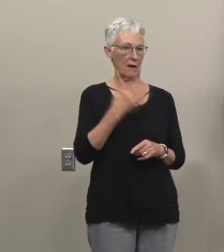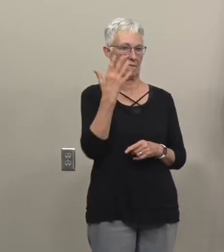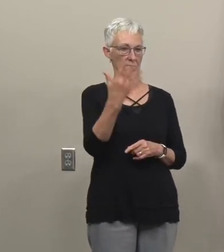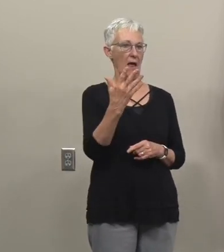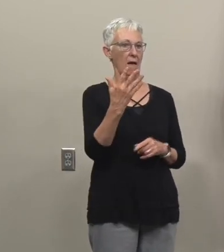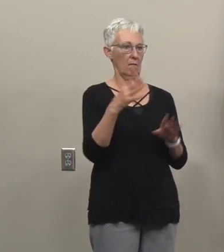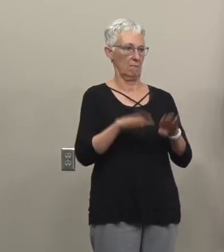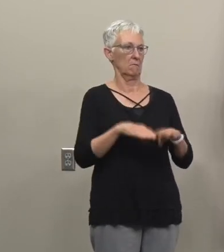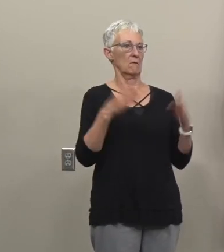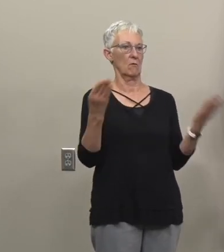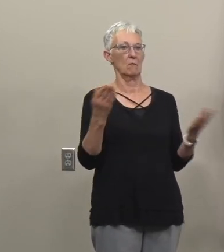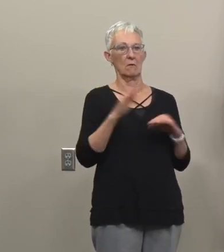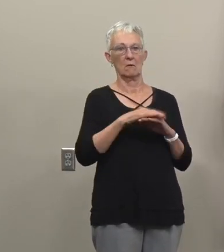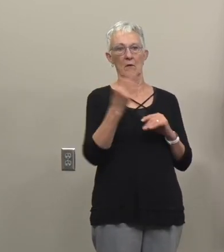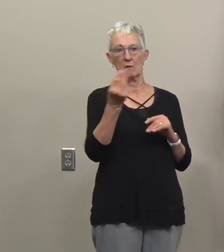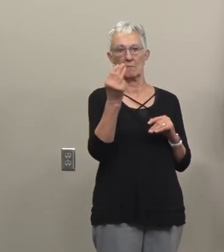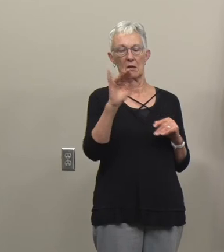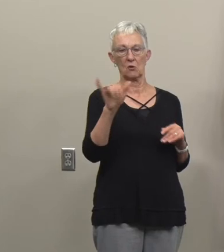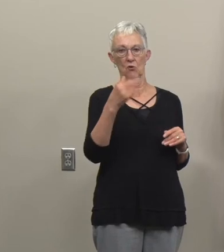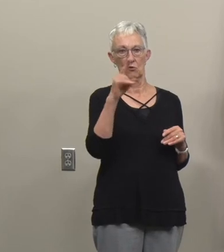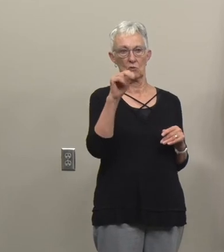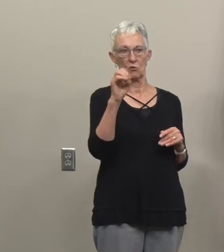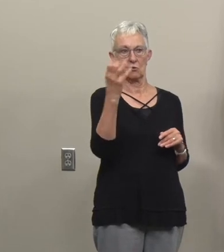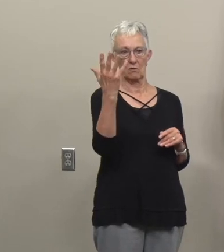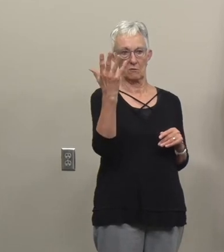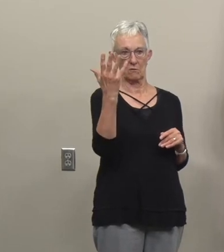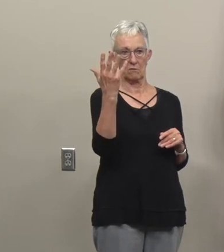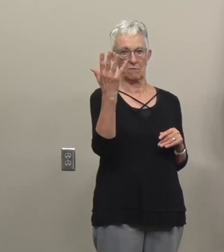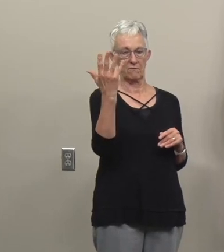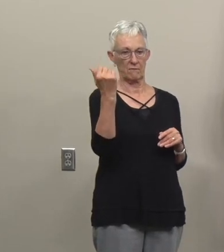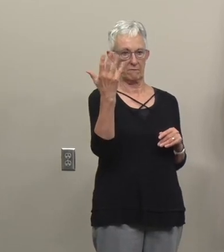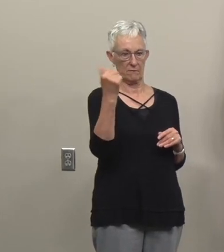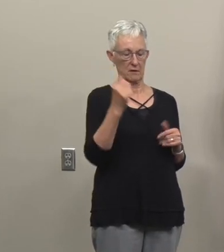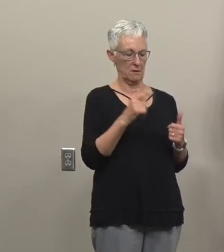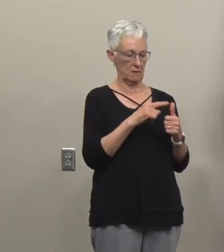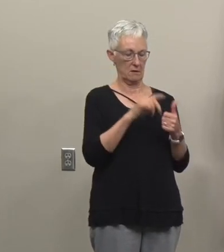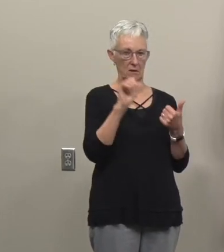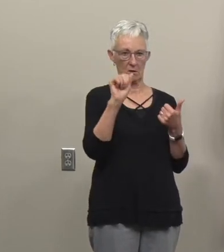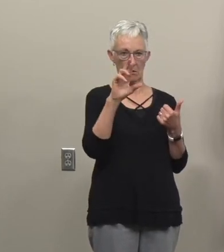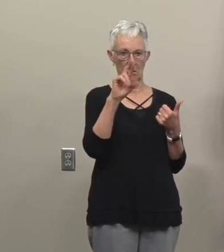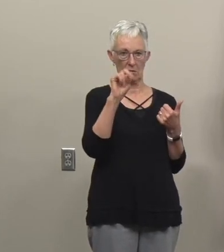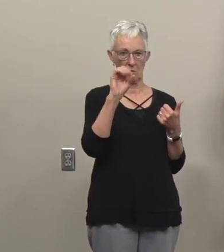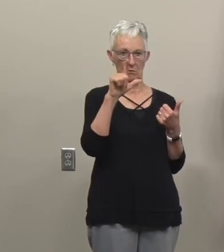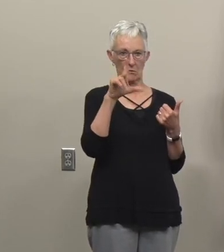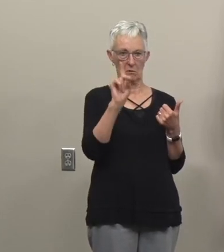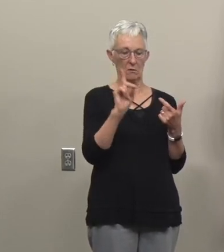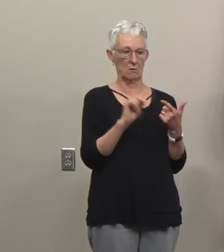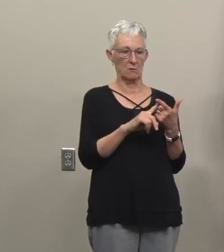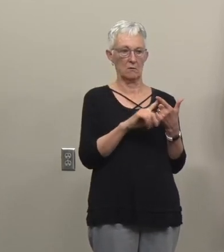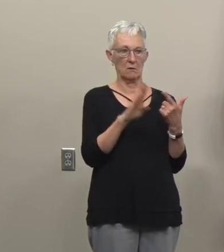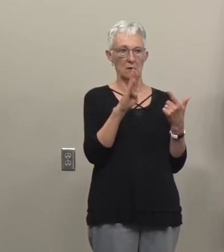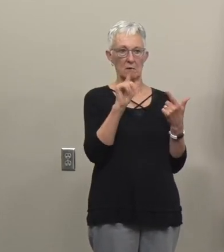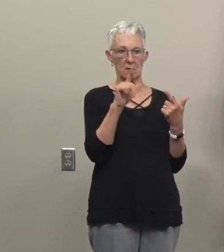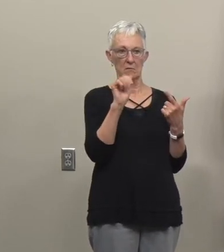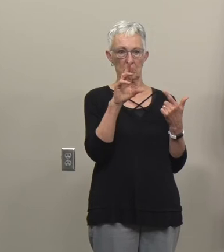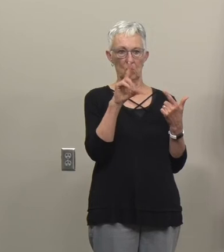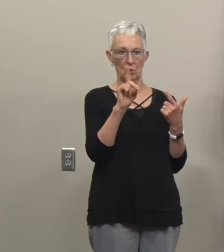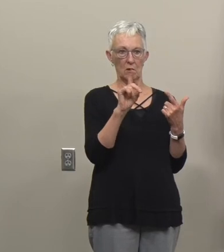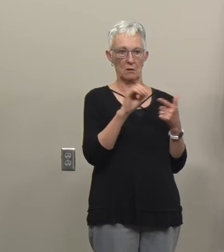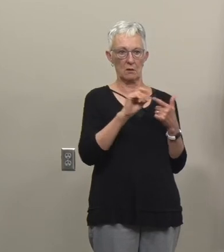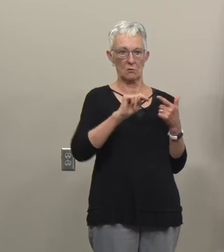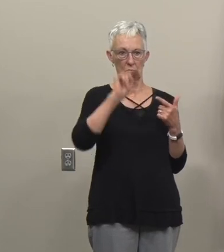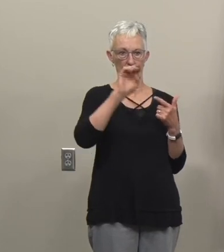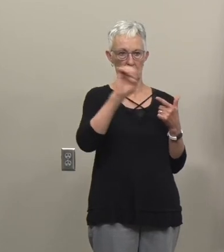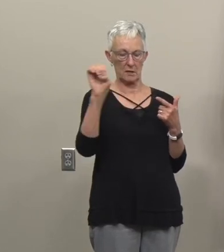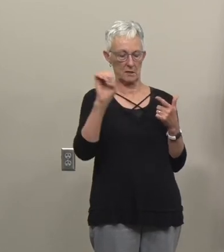Monday, June 15th. The pools that will be open this summer are Arnold Pool in Air Park, Ballard Pool in Northeast